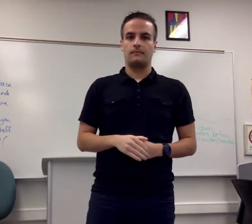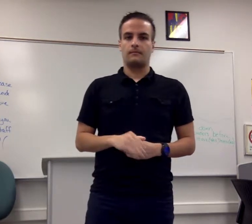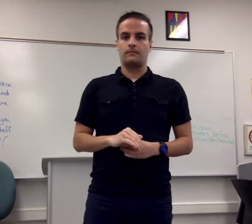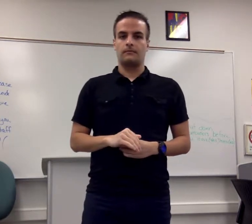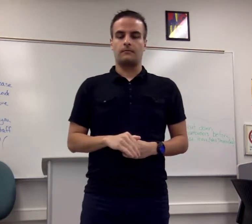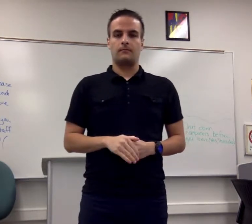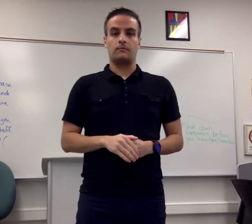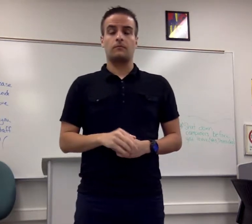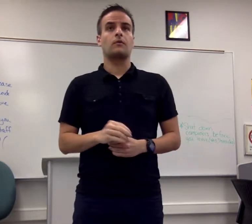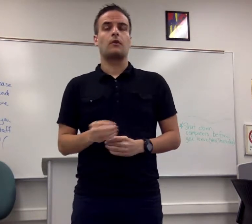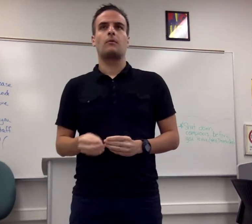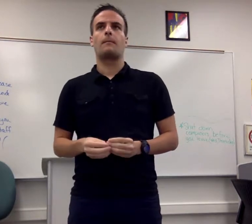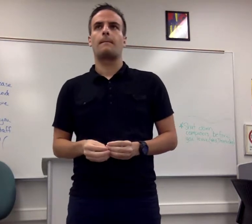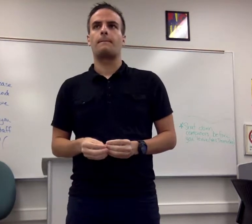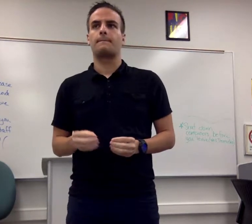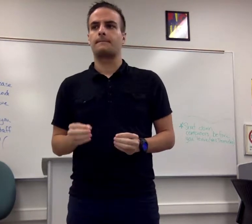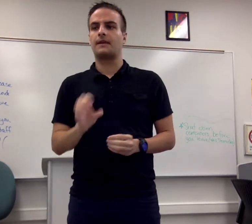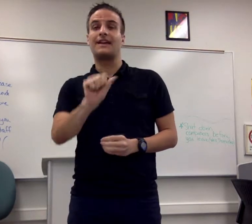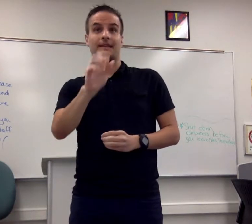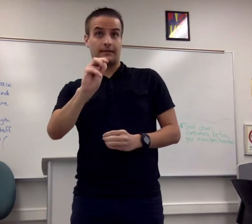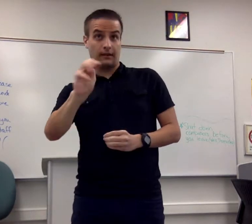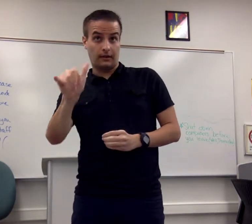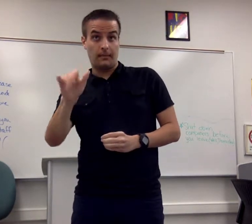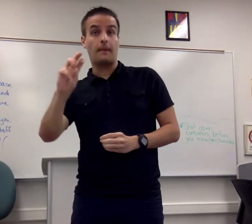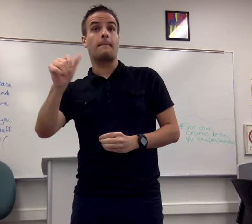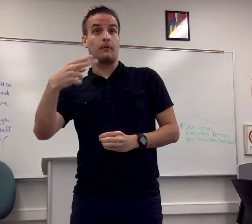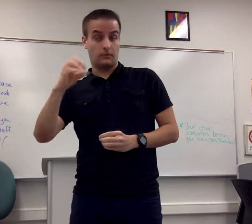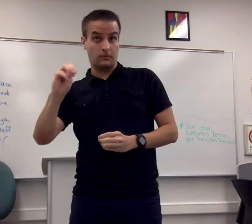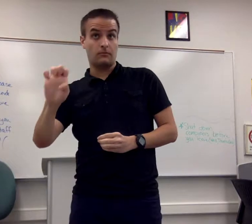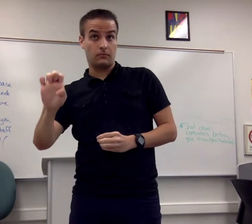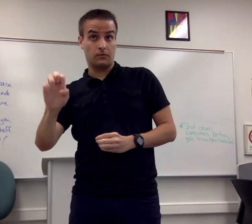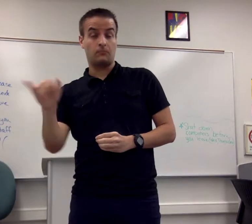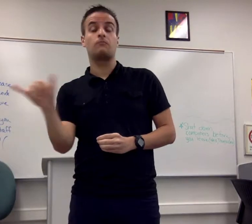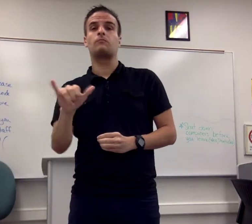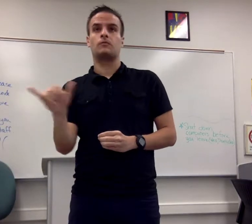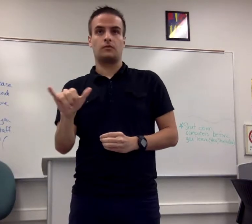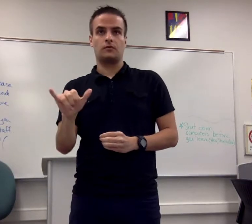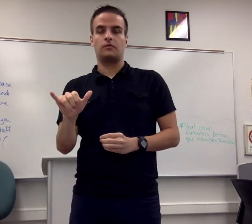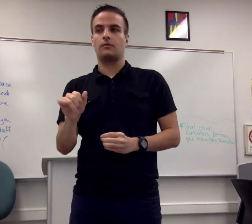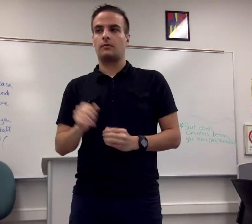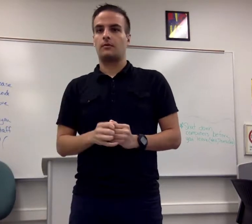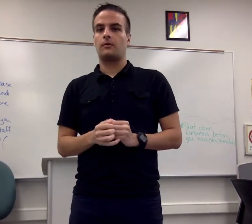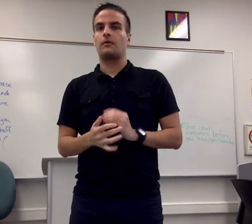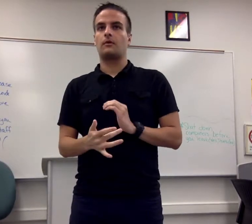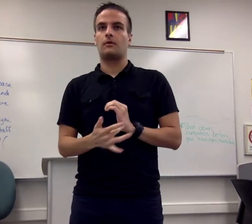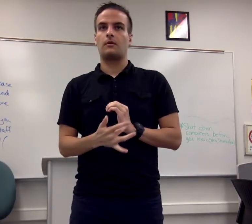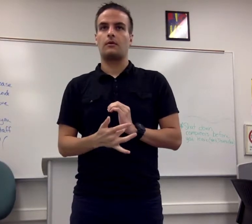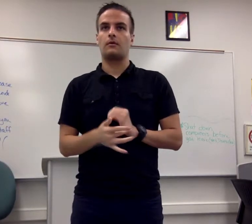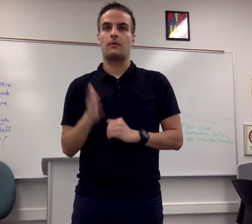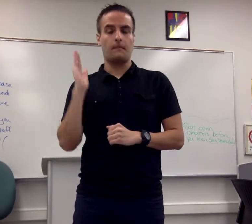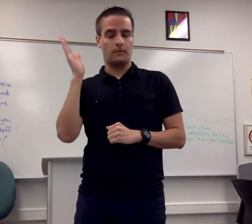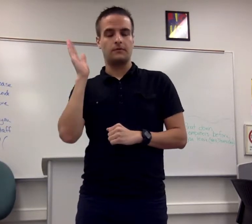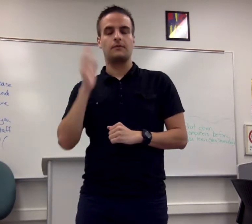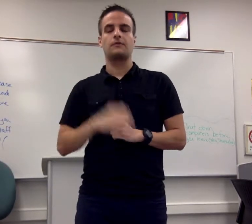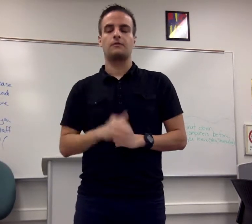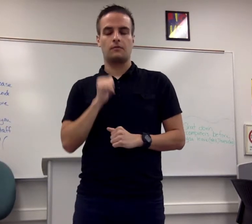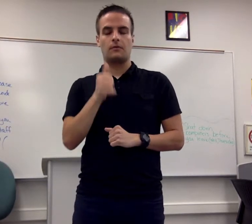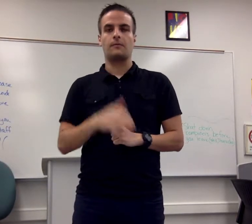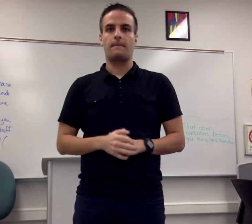then also Sandy Mahoney, that was supposed to be here, will also be as a webinar, not during our class time. Okay, she's typing.